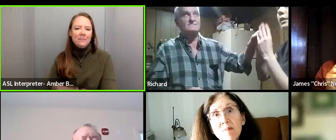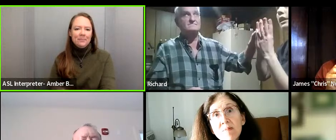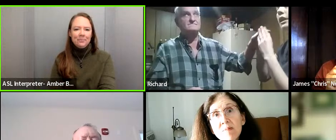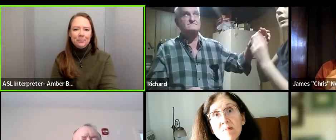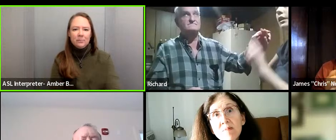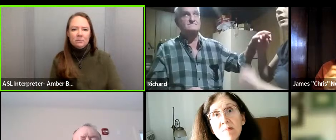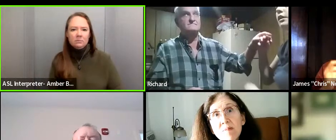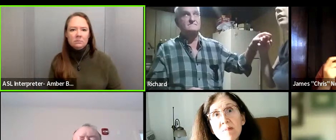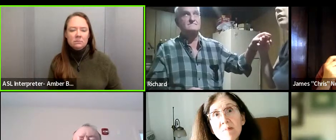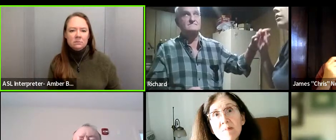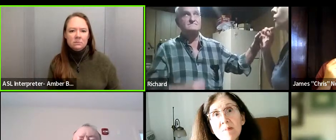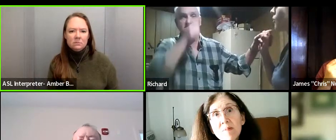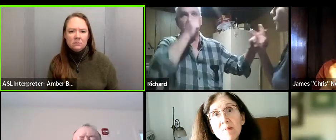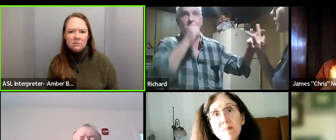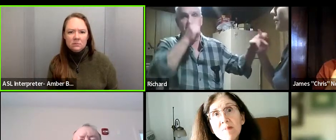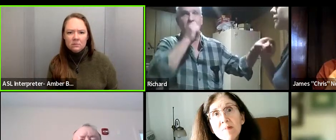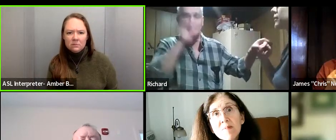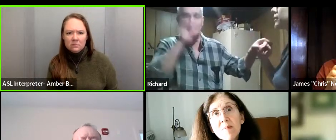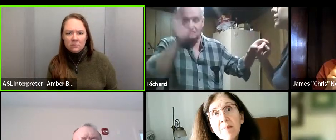Okay.